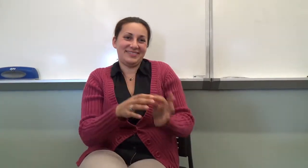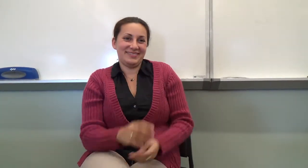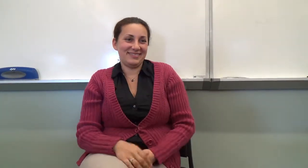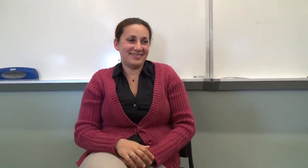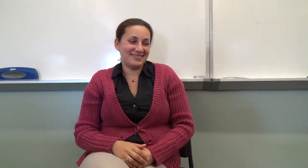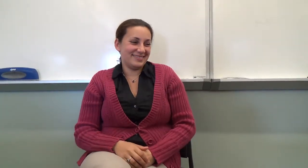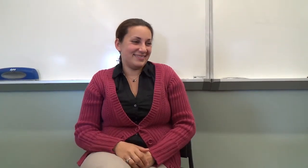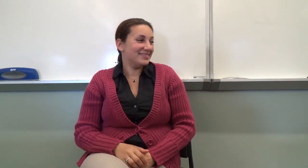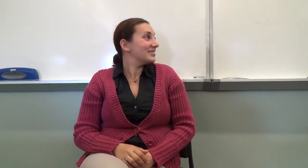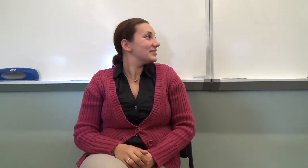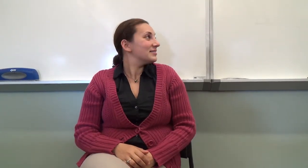Two angles